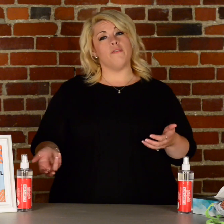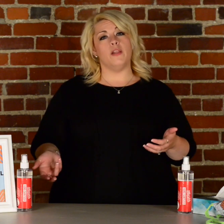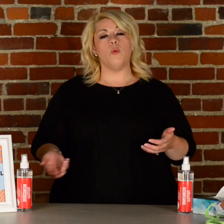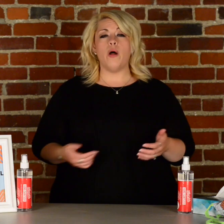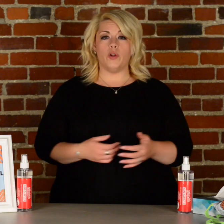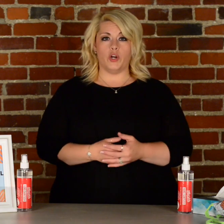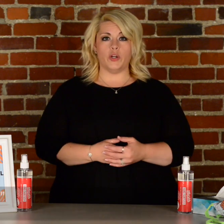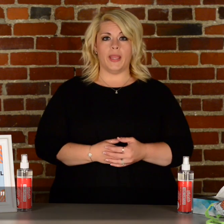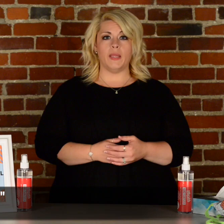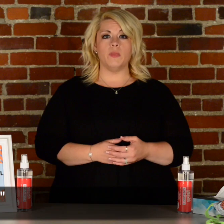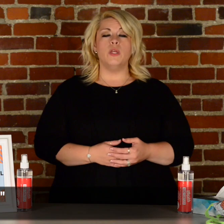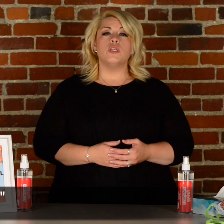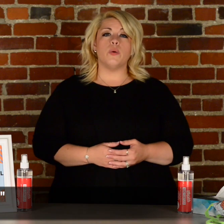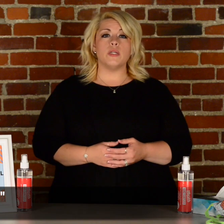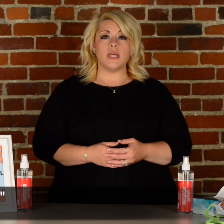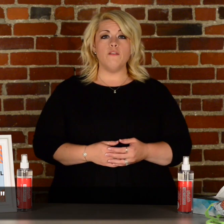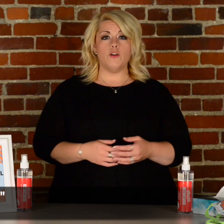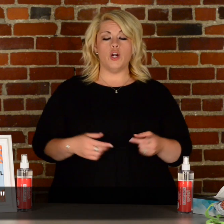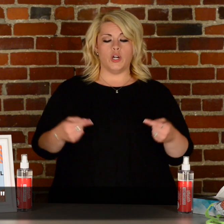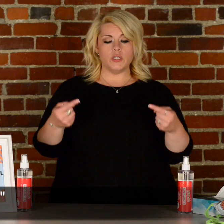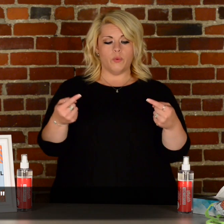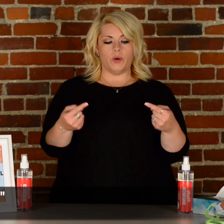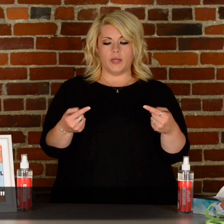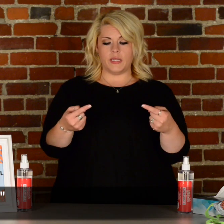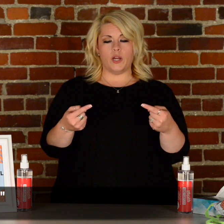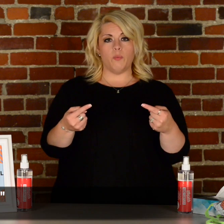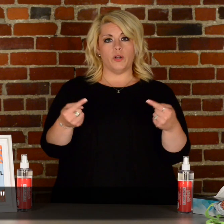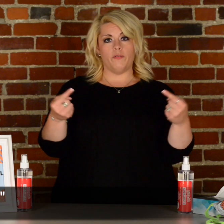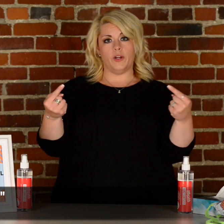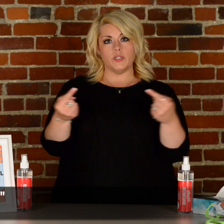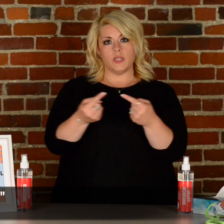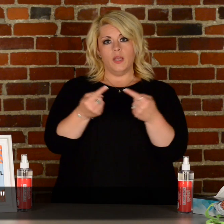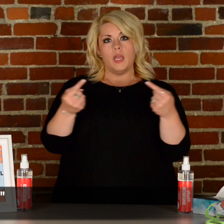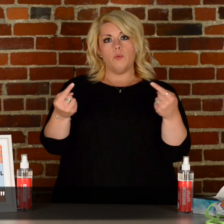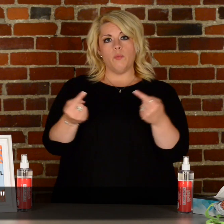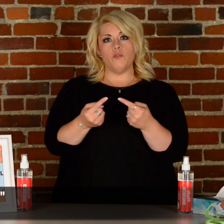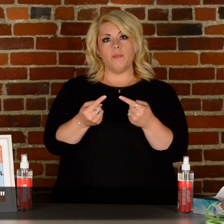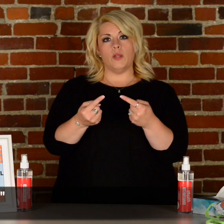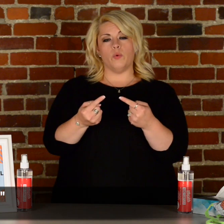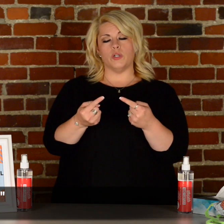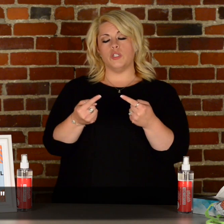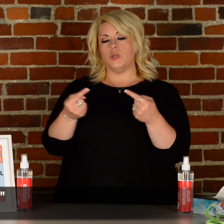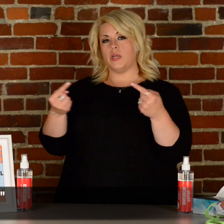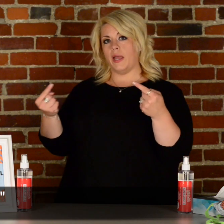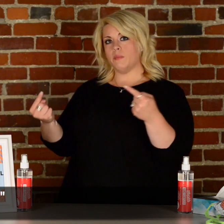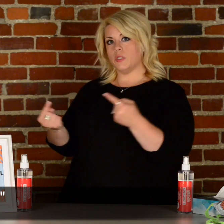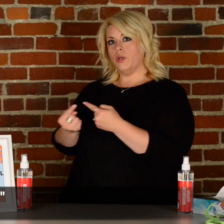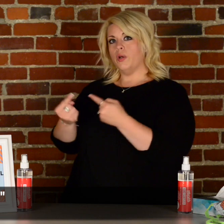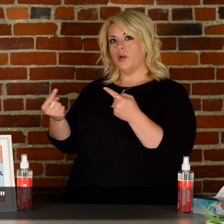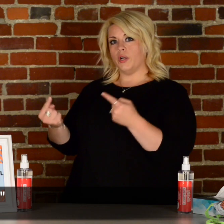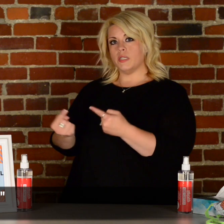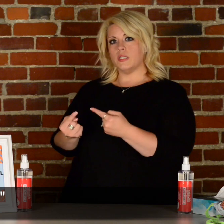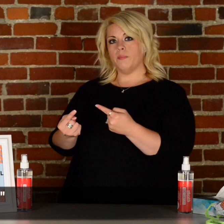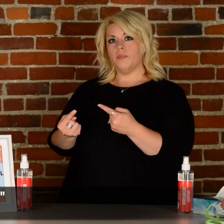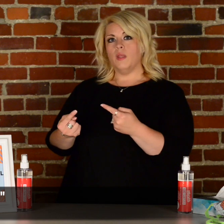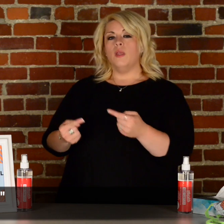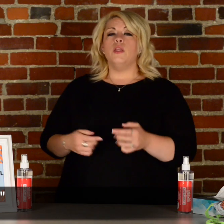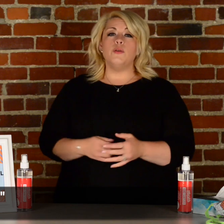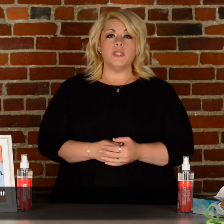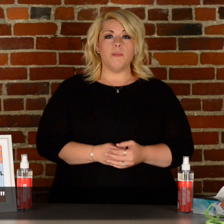feeling well or hurting. So our sign for hurt, we're going to take our pointer fingers and we move them inward 2 times. Hurt. Using